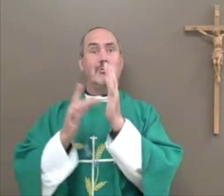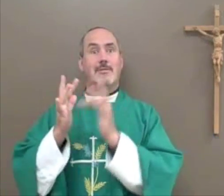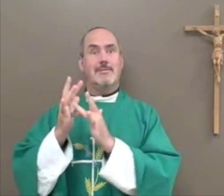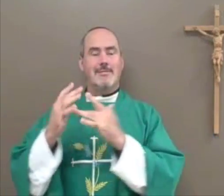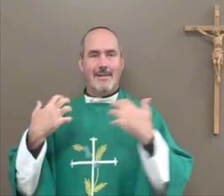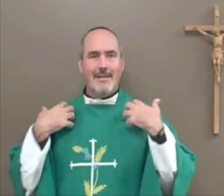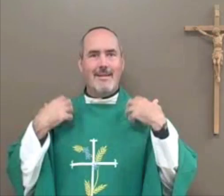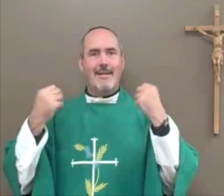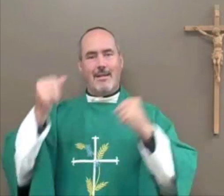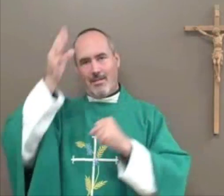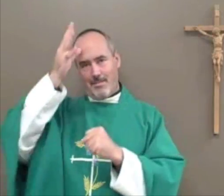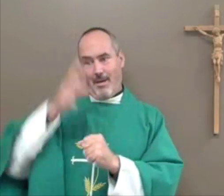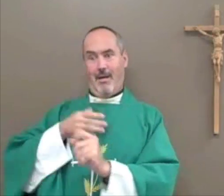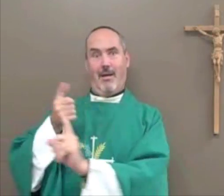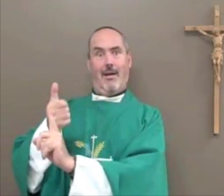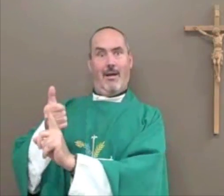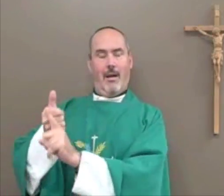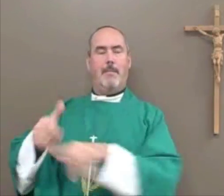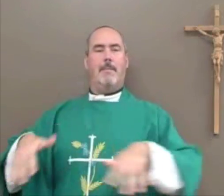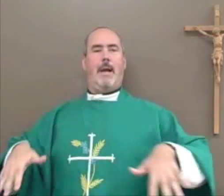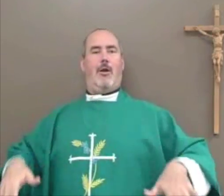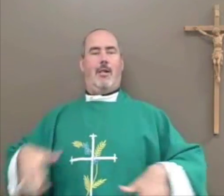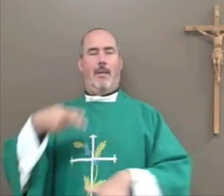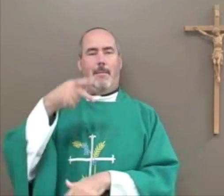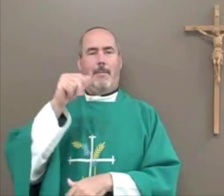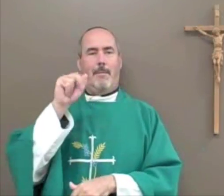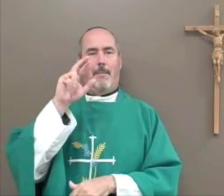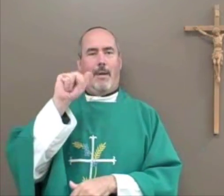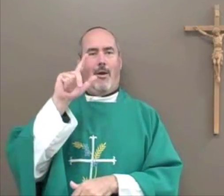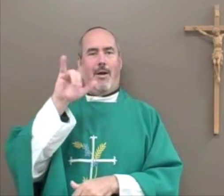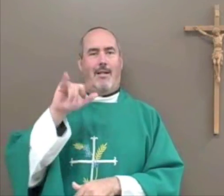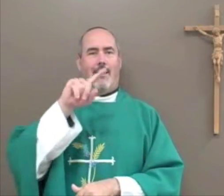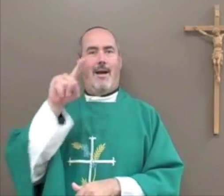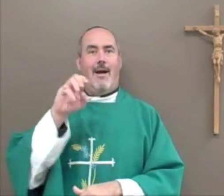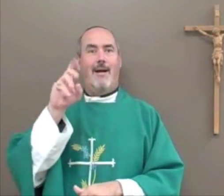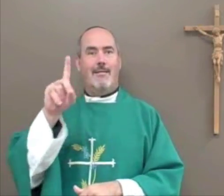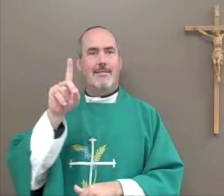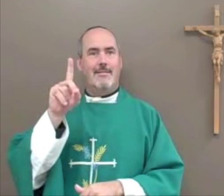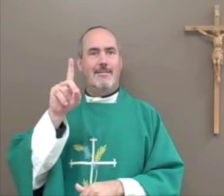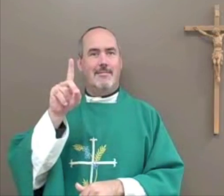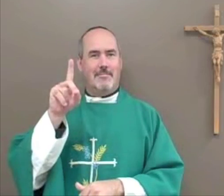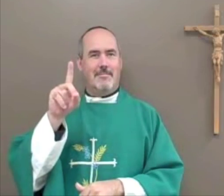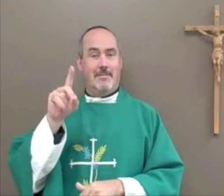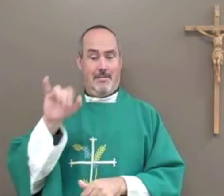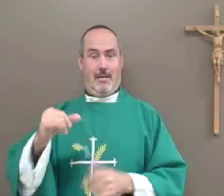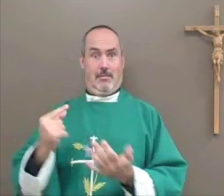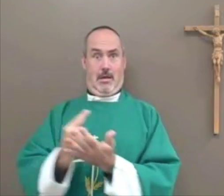Today we're going to talk about a part of the gospel that speaks to when Jesus healed a man that was paralyzed.